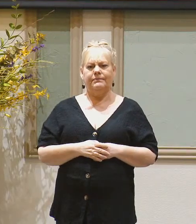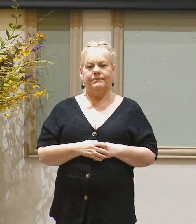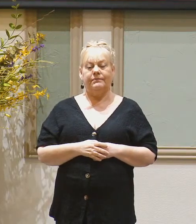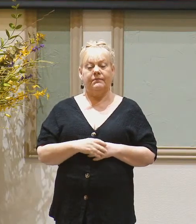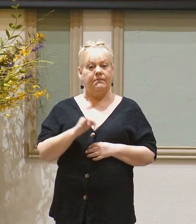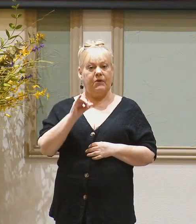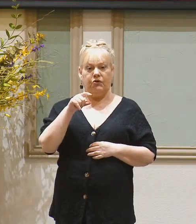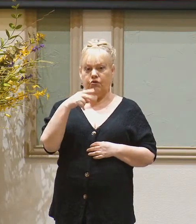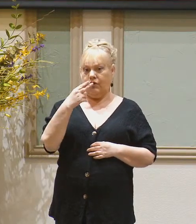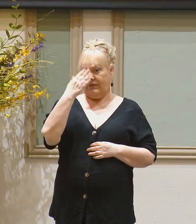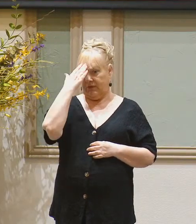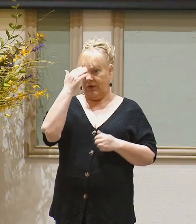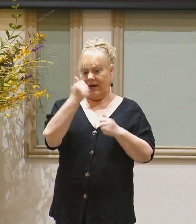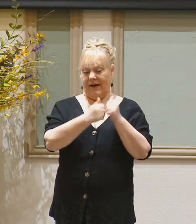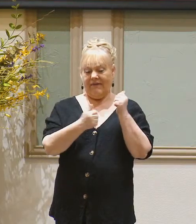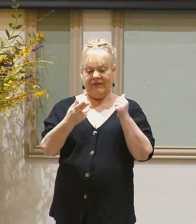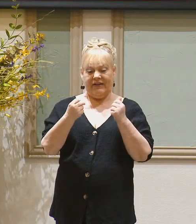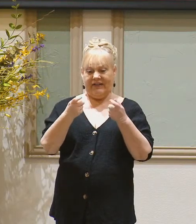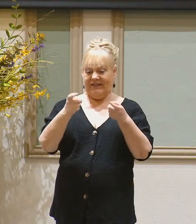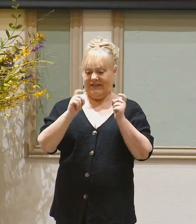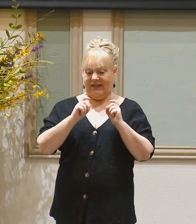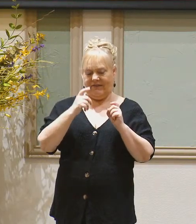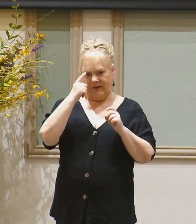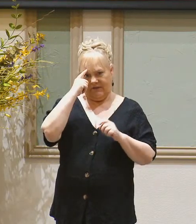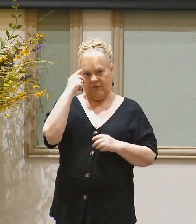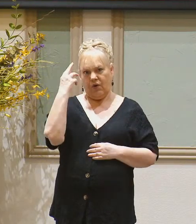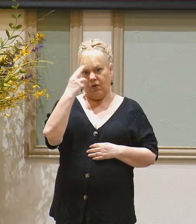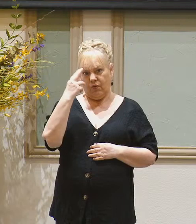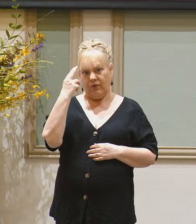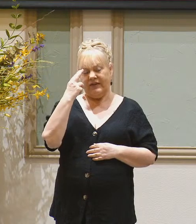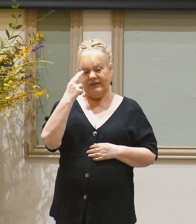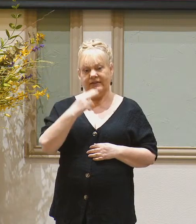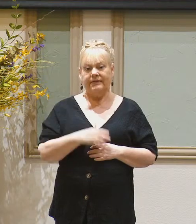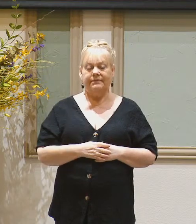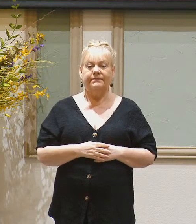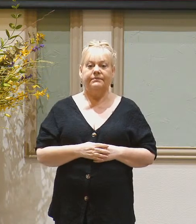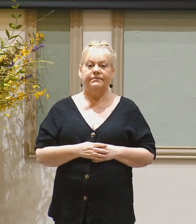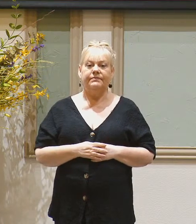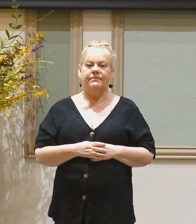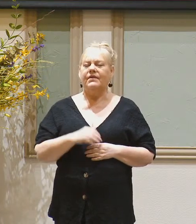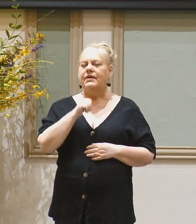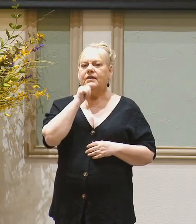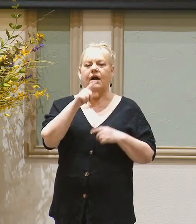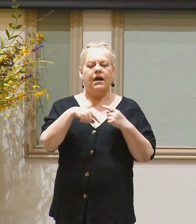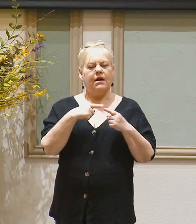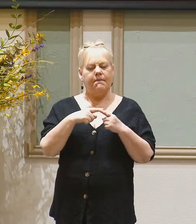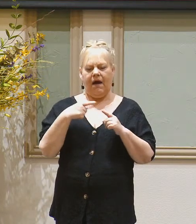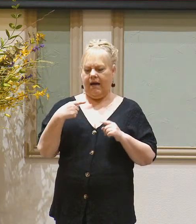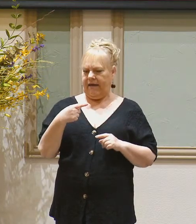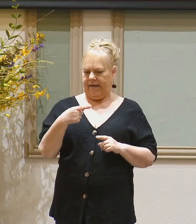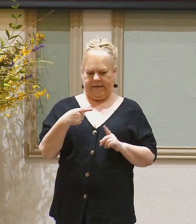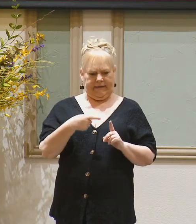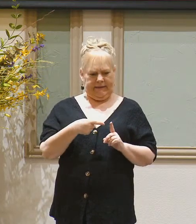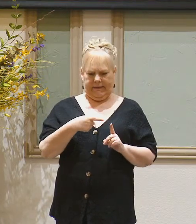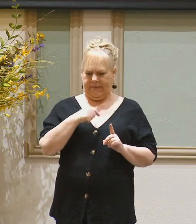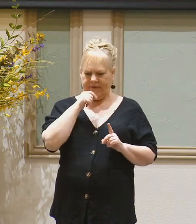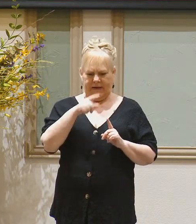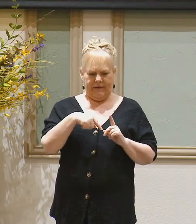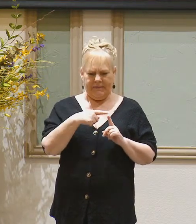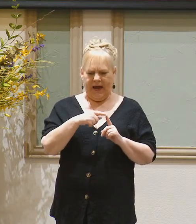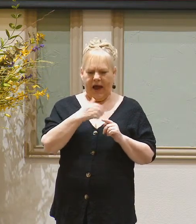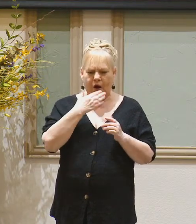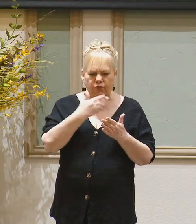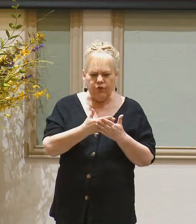And yet Joseph knows that everything he's been given is for a reason. That it's not about him. It's not about how good he's been